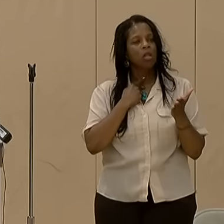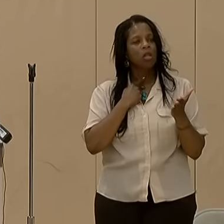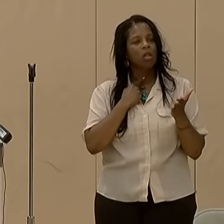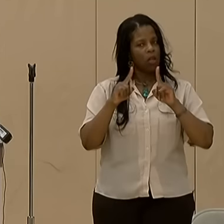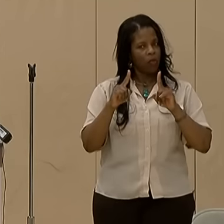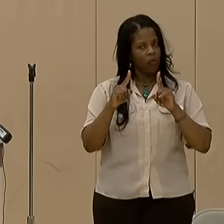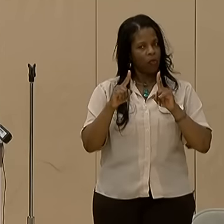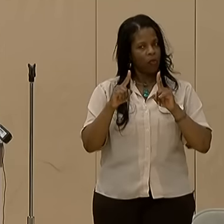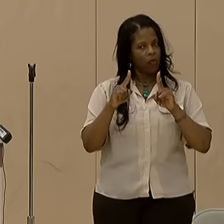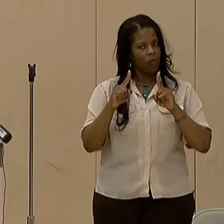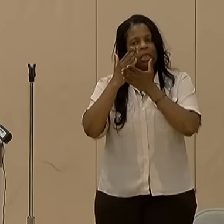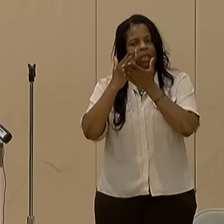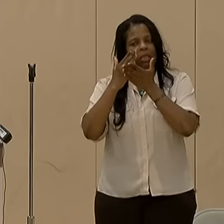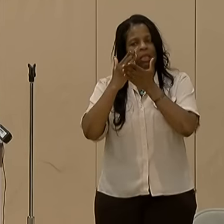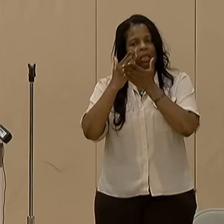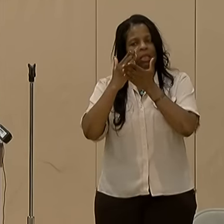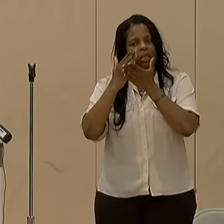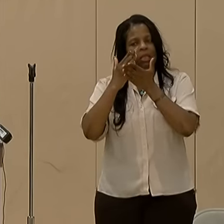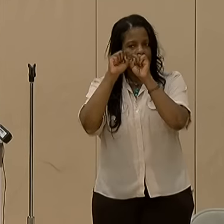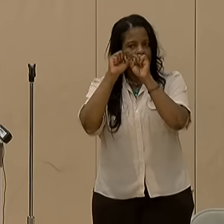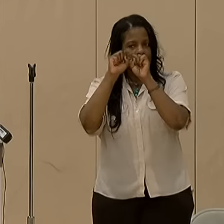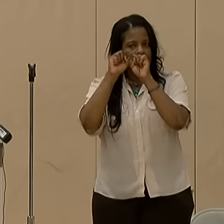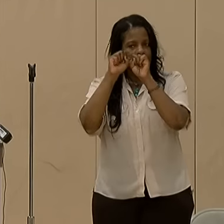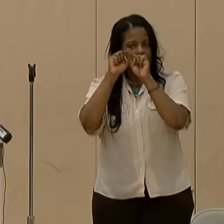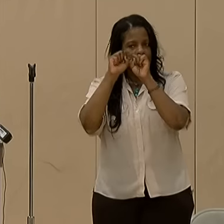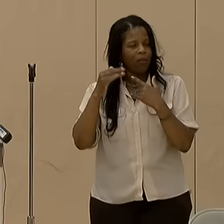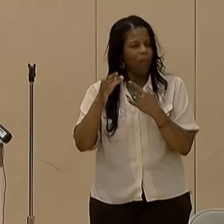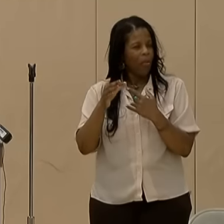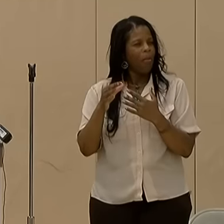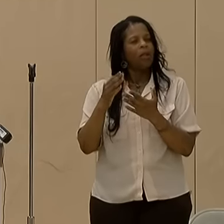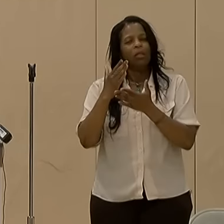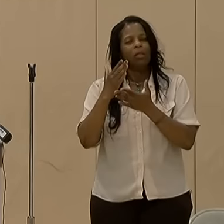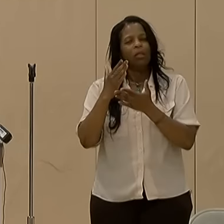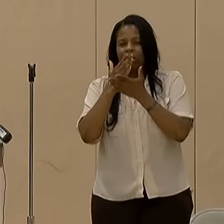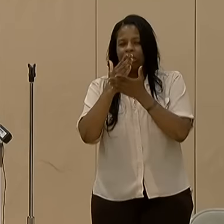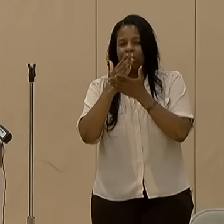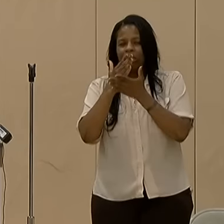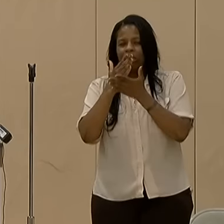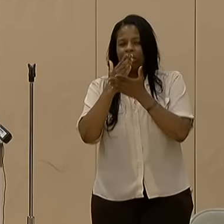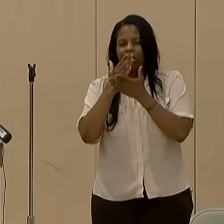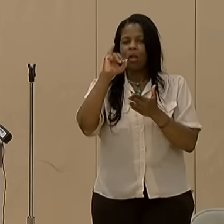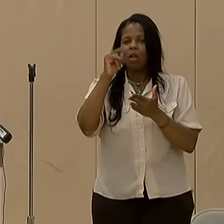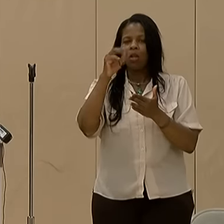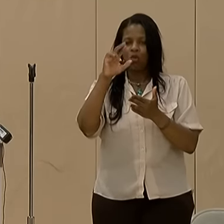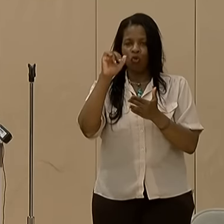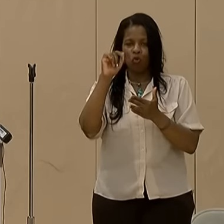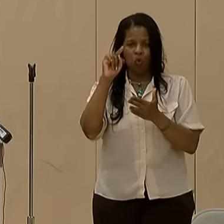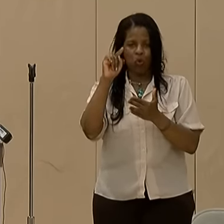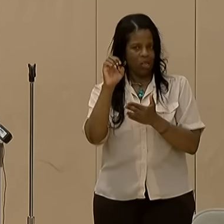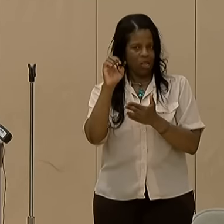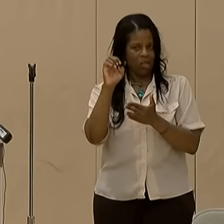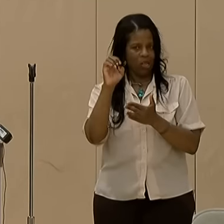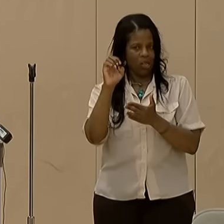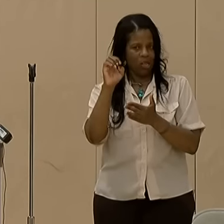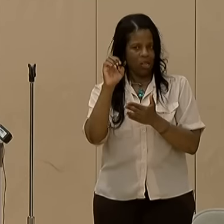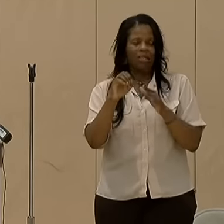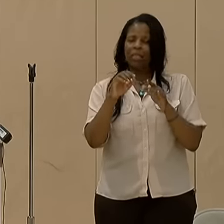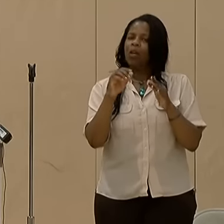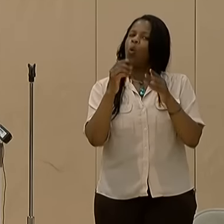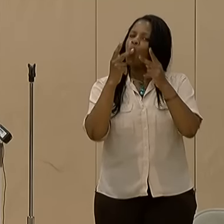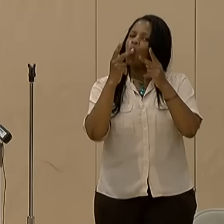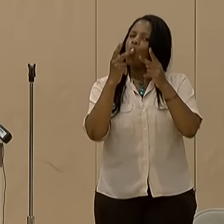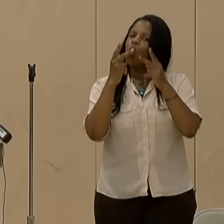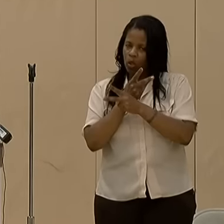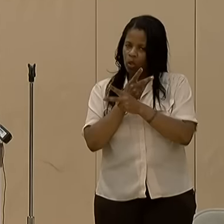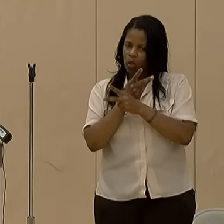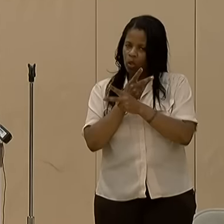are some water systems that have a certain concentration of nitrates. When you boil it, it concentrates it, so it makes it worse.